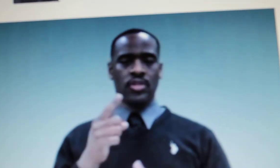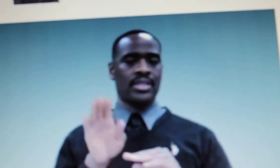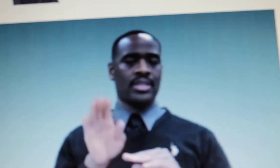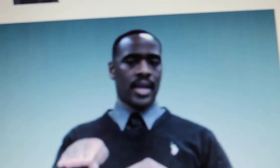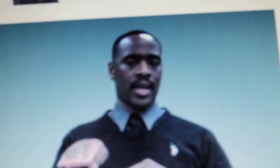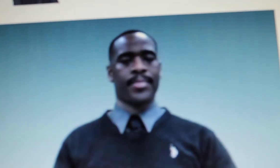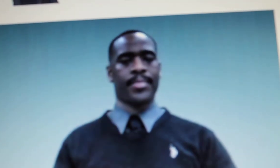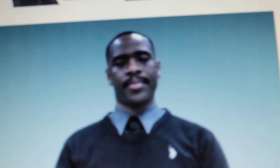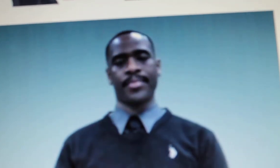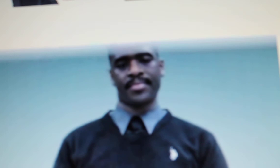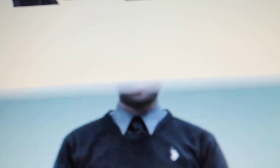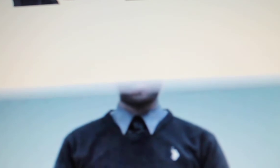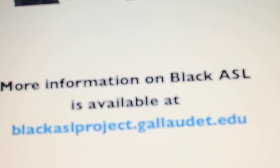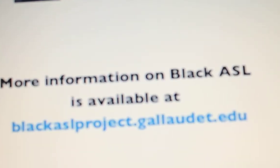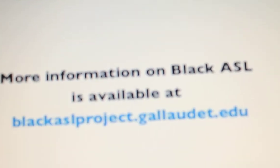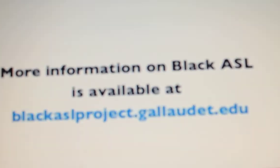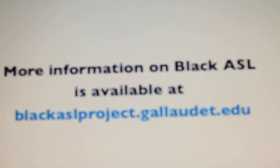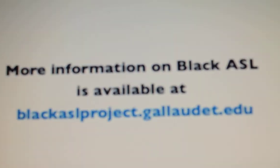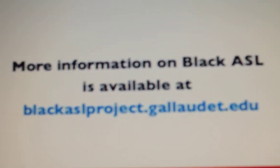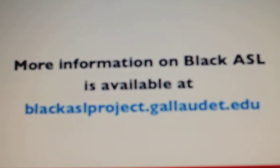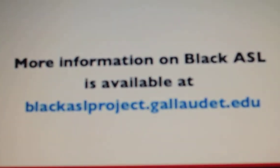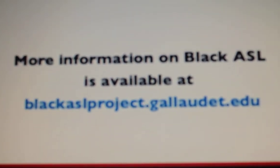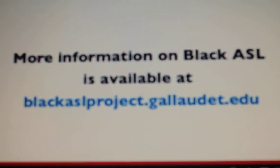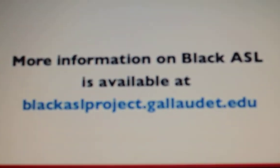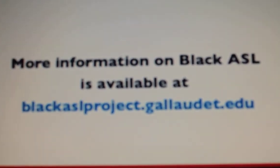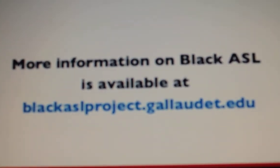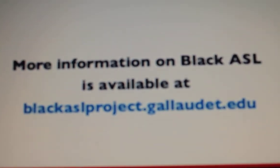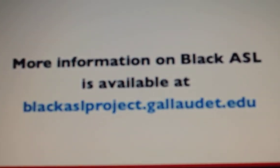of research that needs to be done. We're hoping that more people will